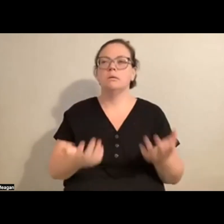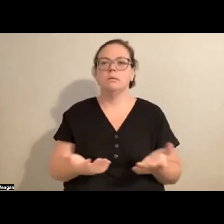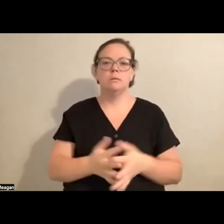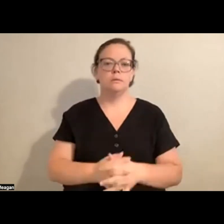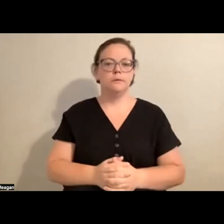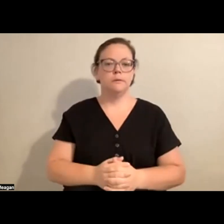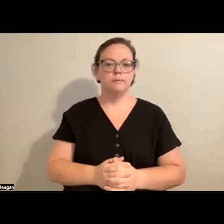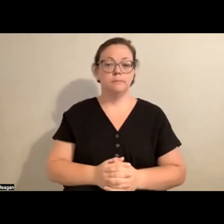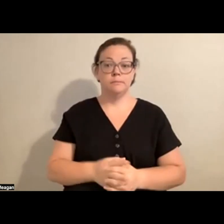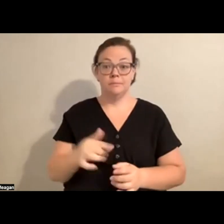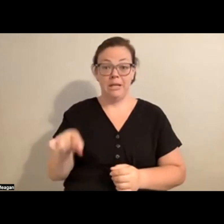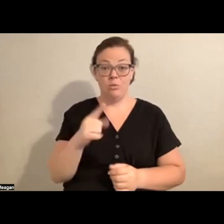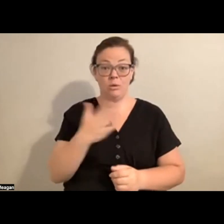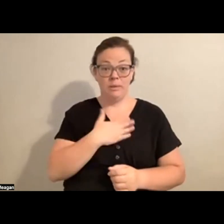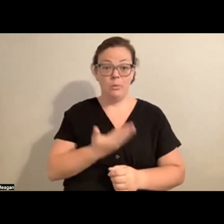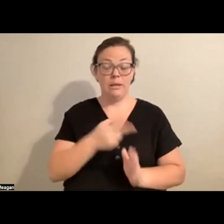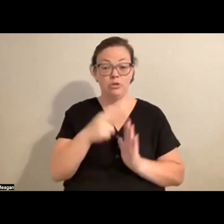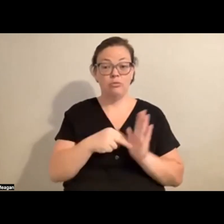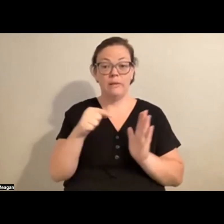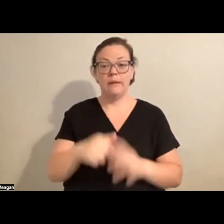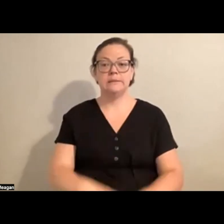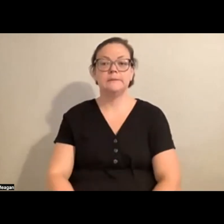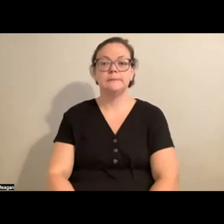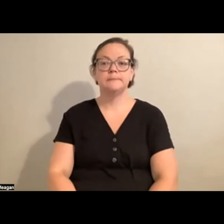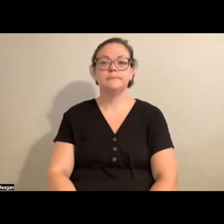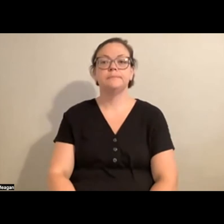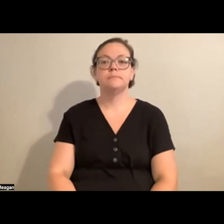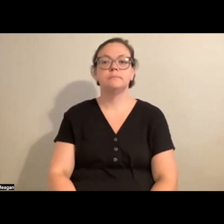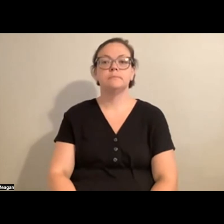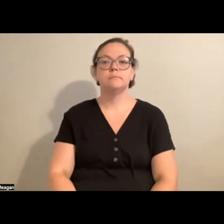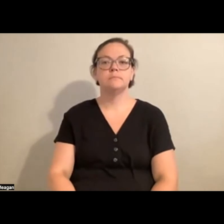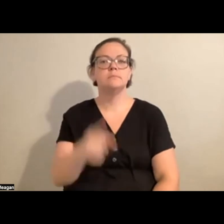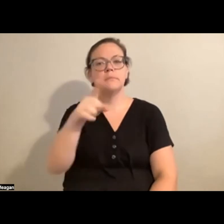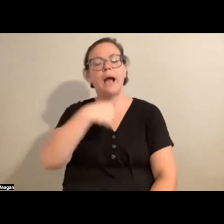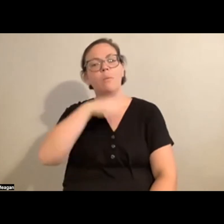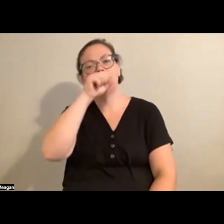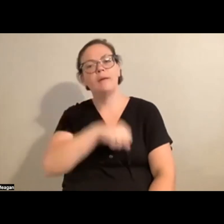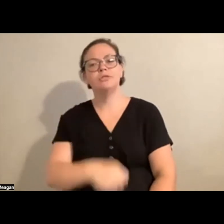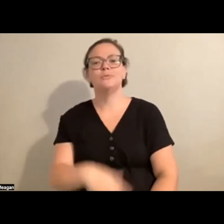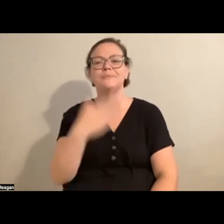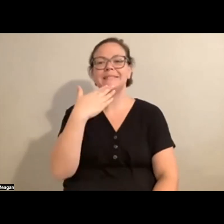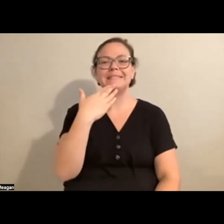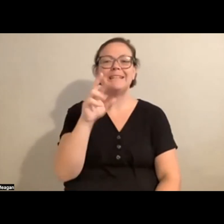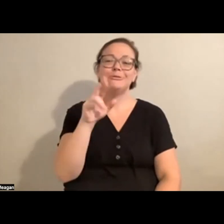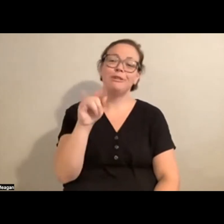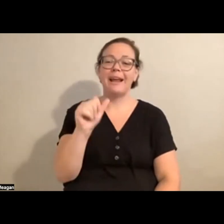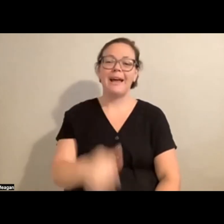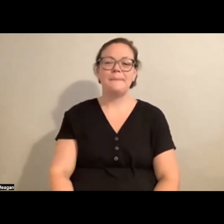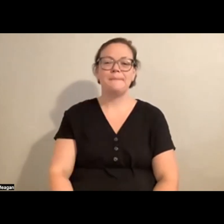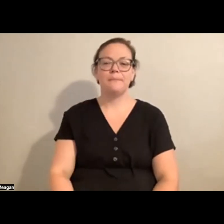Would anyone be willing to read this poem? I would love to. Thanks, Rita.